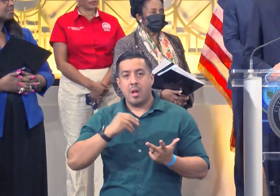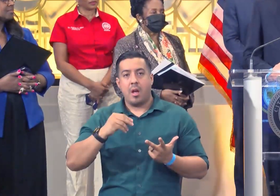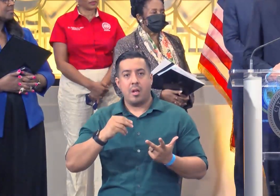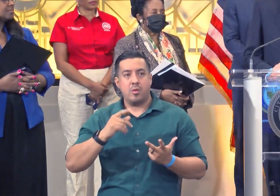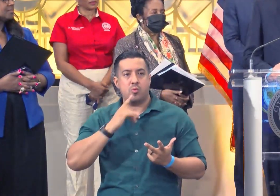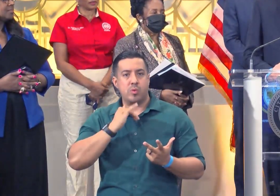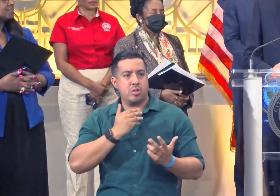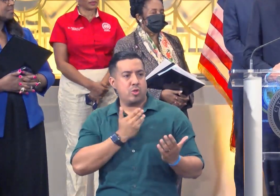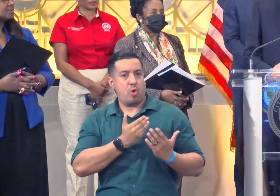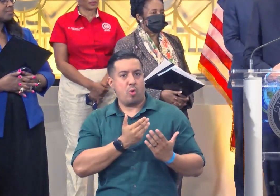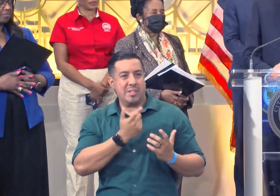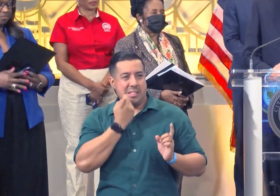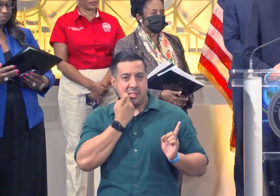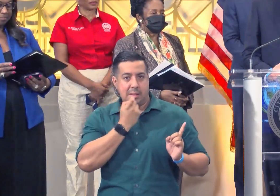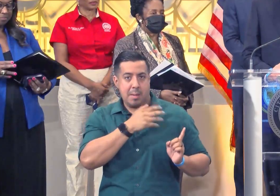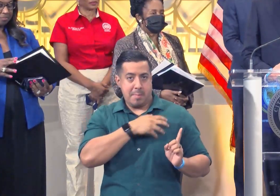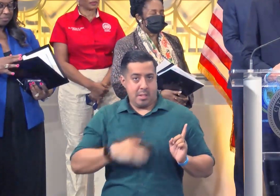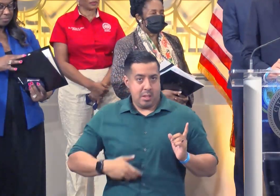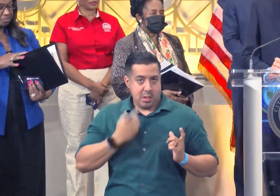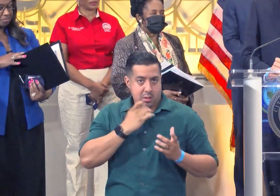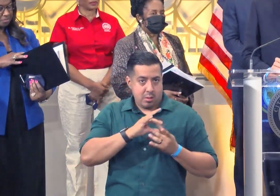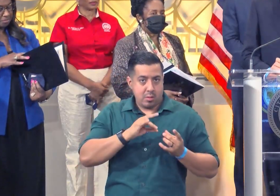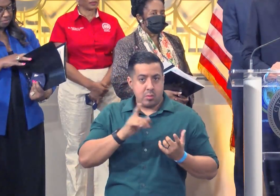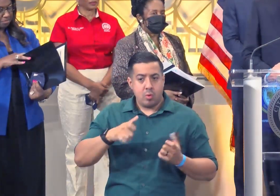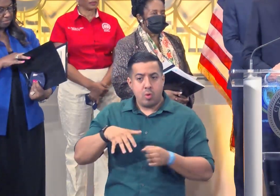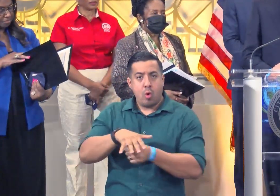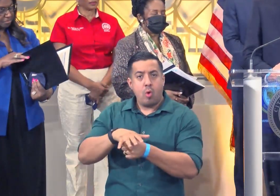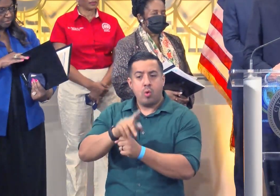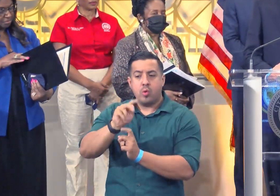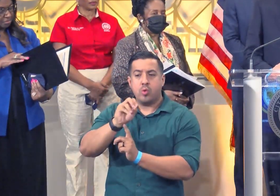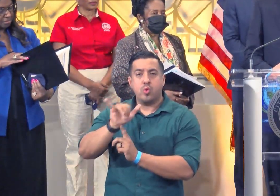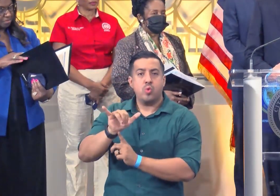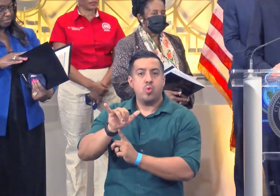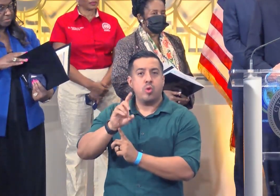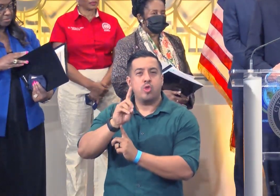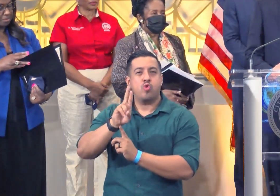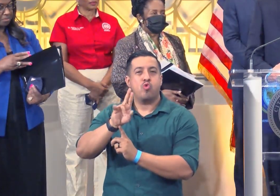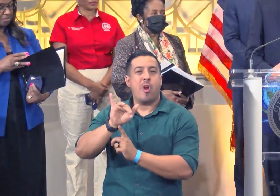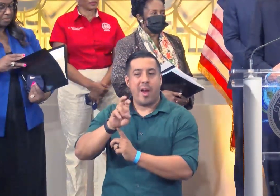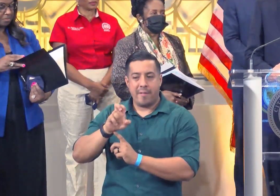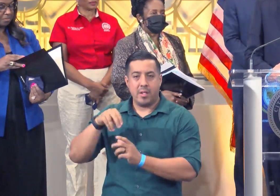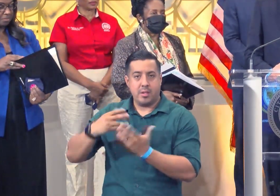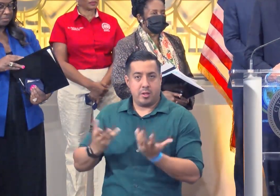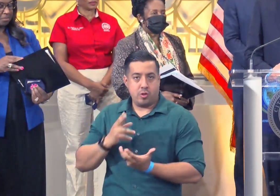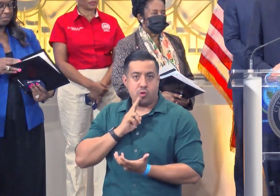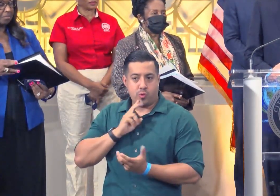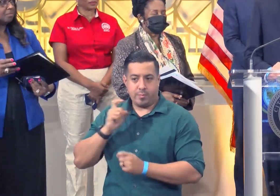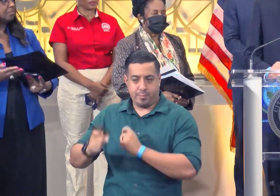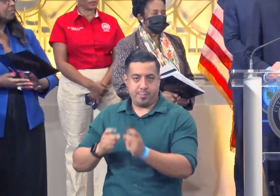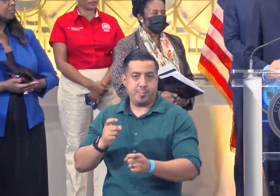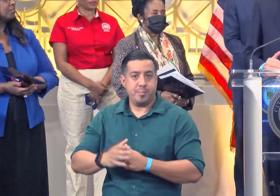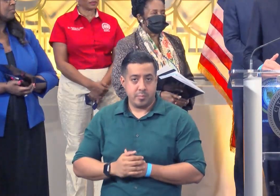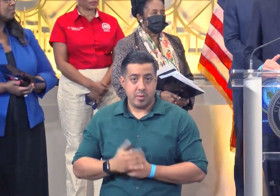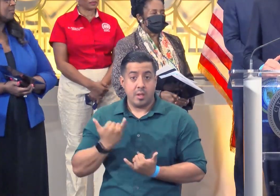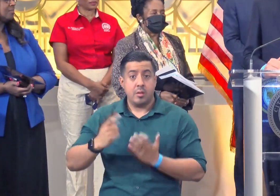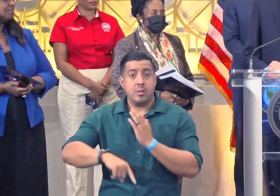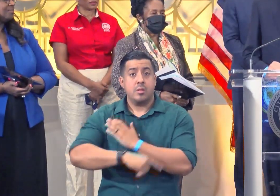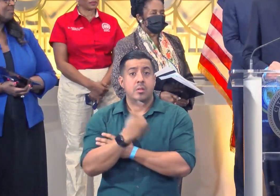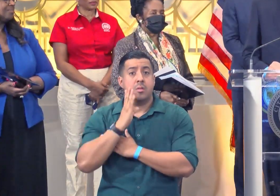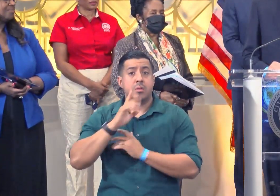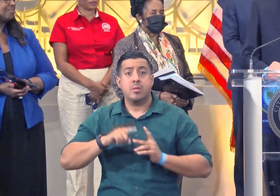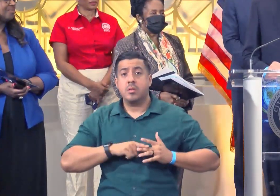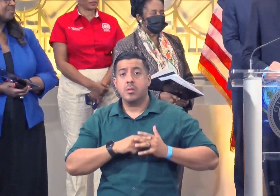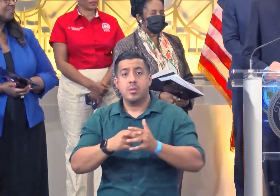contributing with, as the mayor mentioned, to local toy drives here in Houston. We are today launching